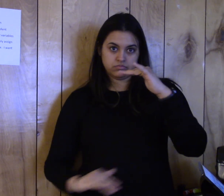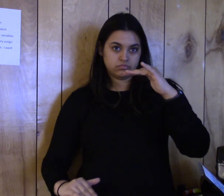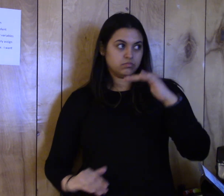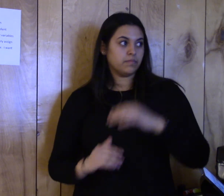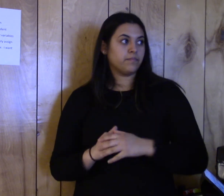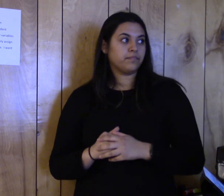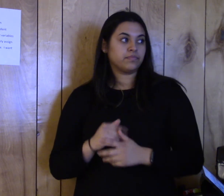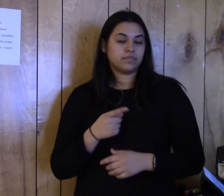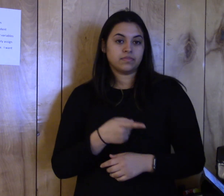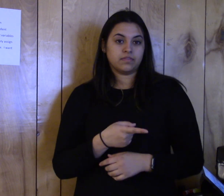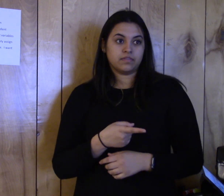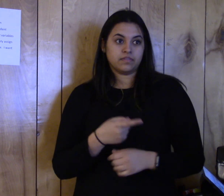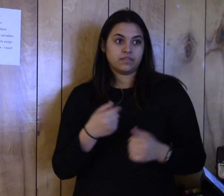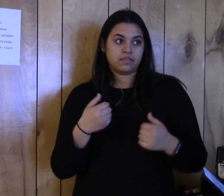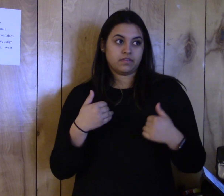grenade launcher.